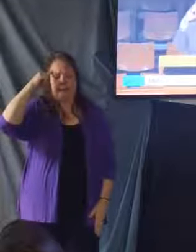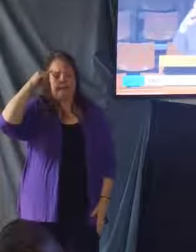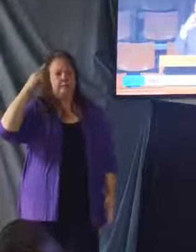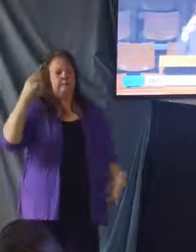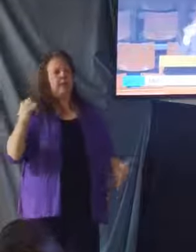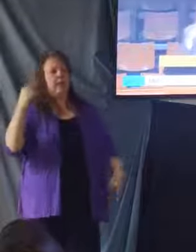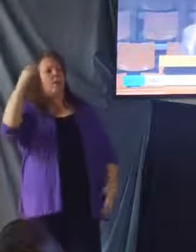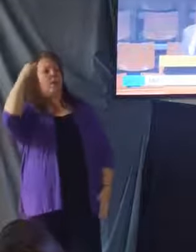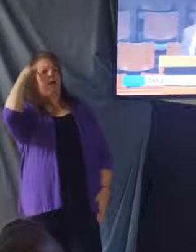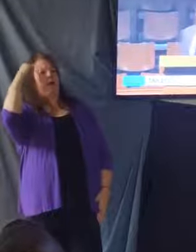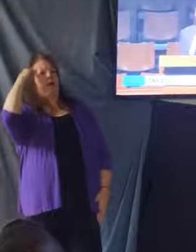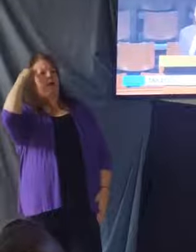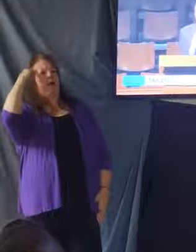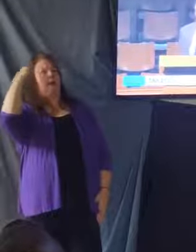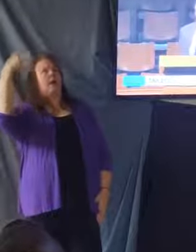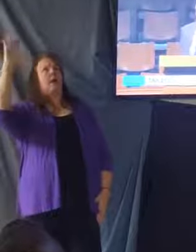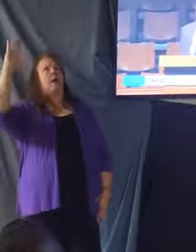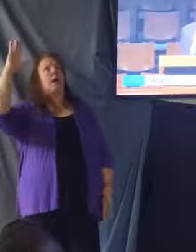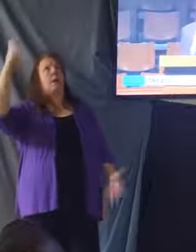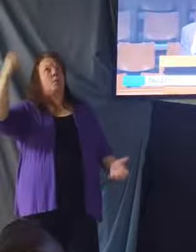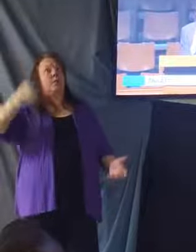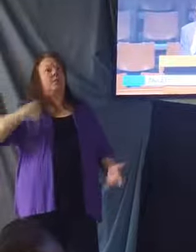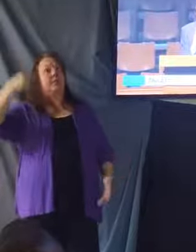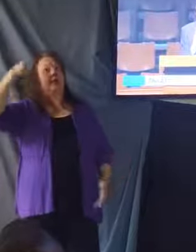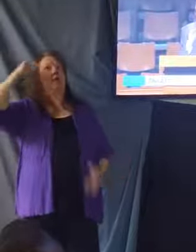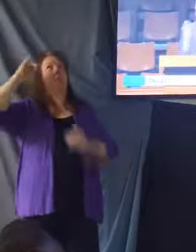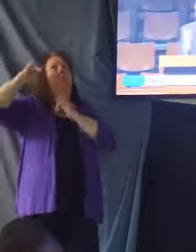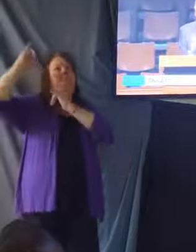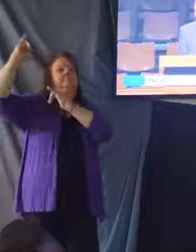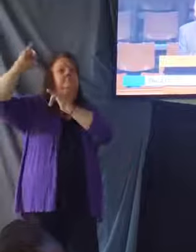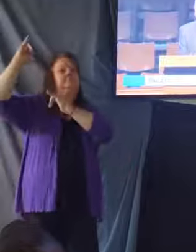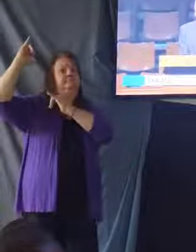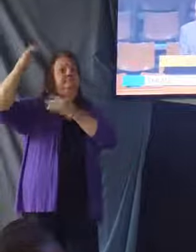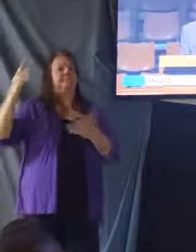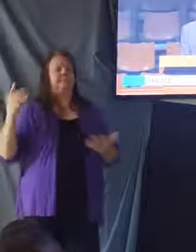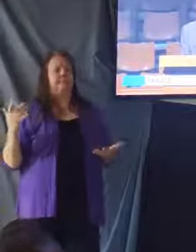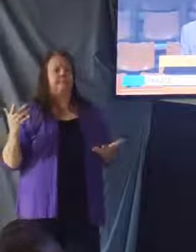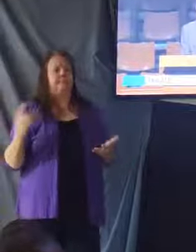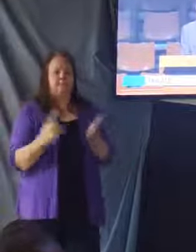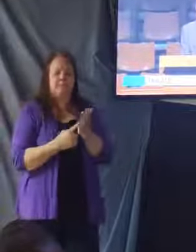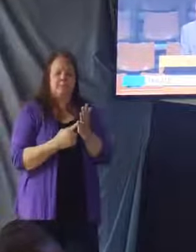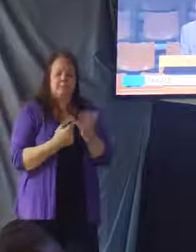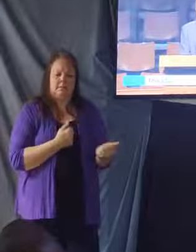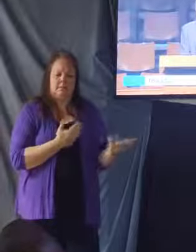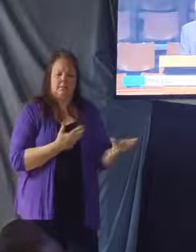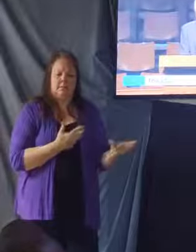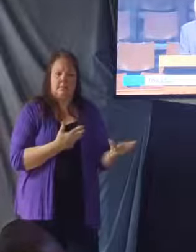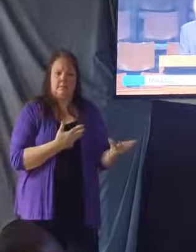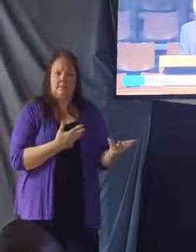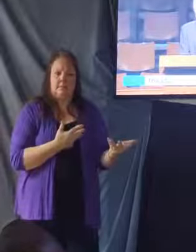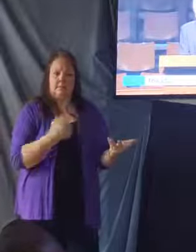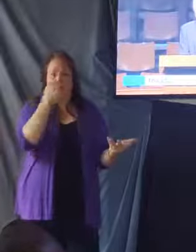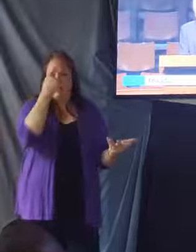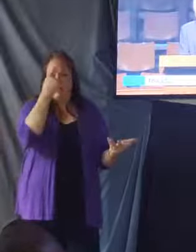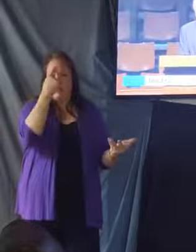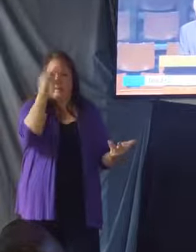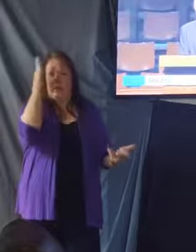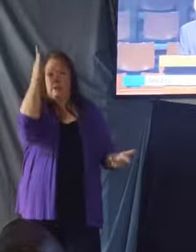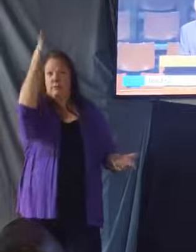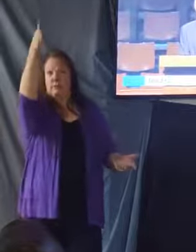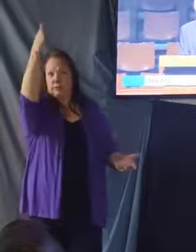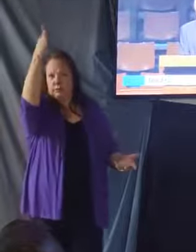I'm now thinking as God would have me think. We sometimes express it with eternity's values in